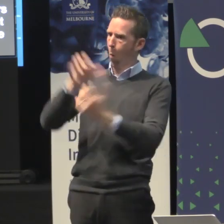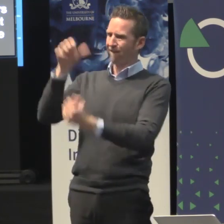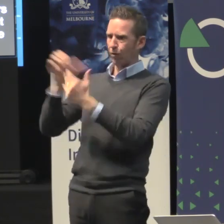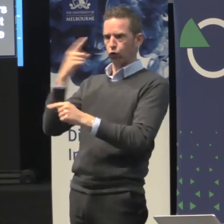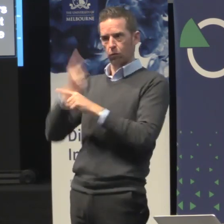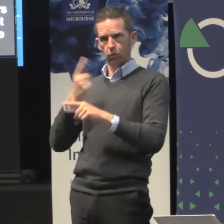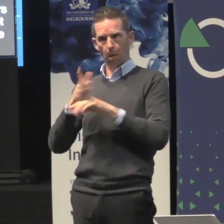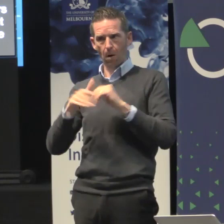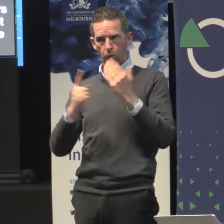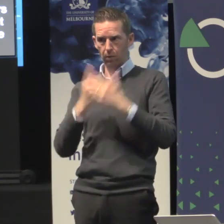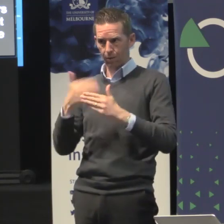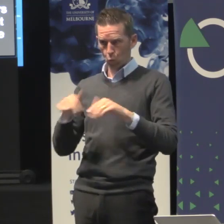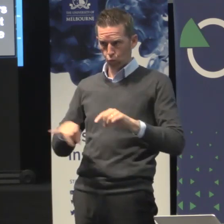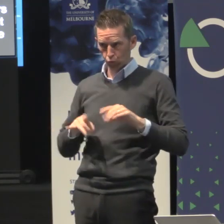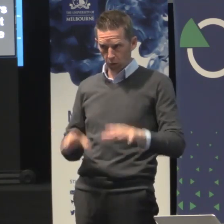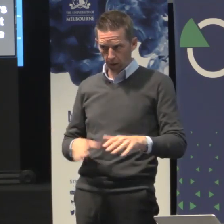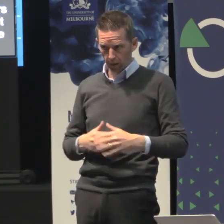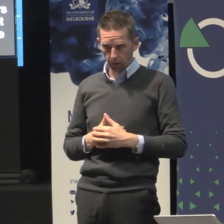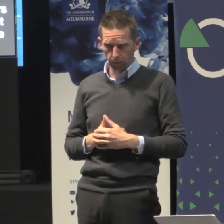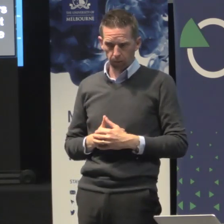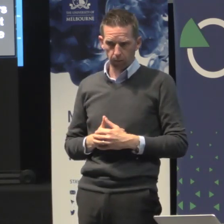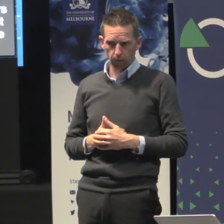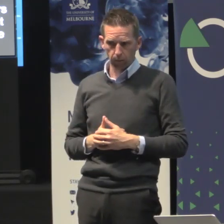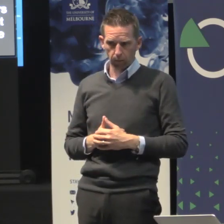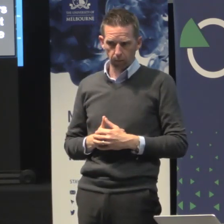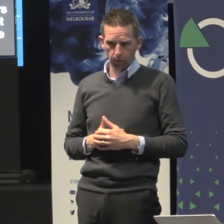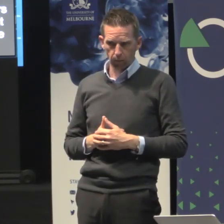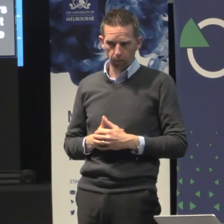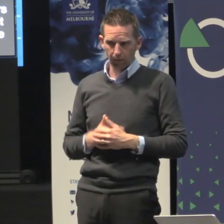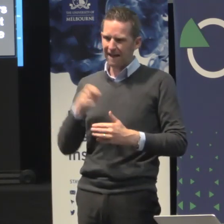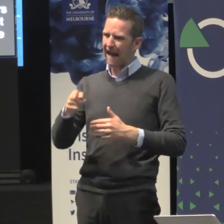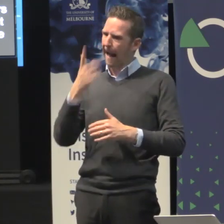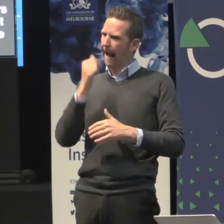Australia currently are very problematic.